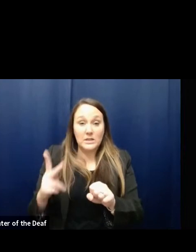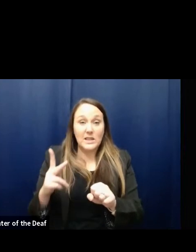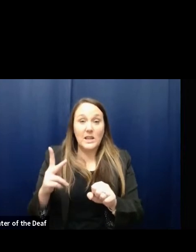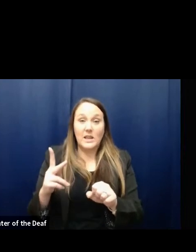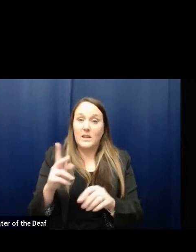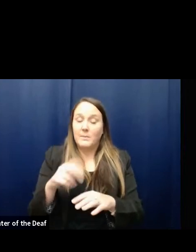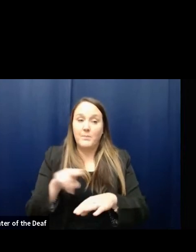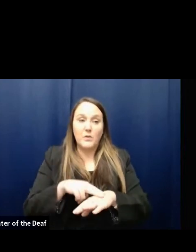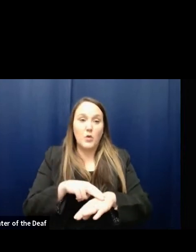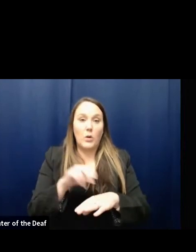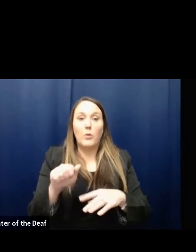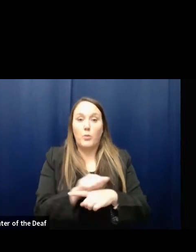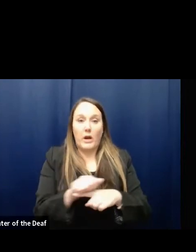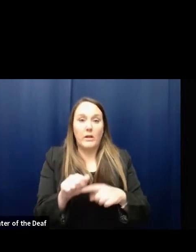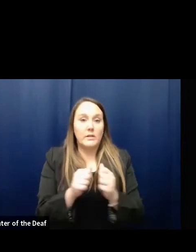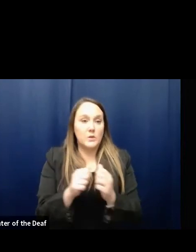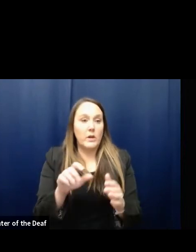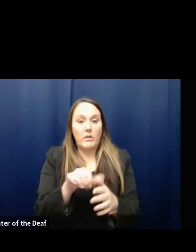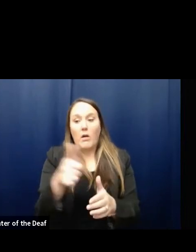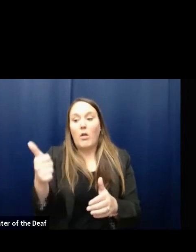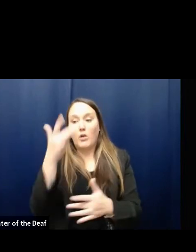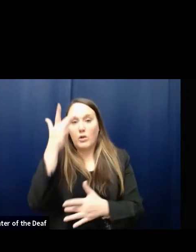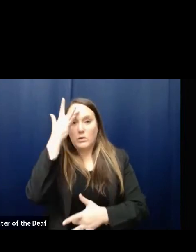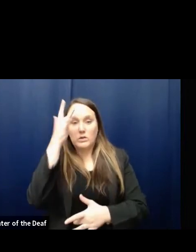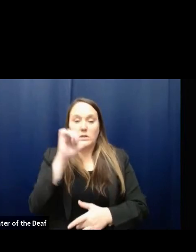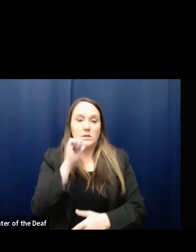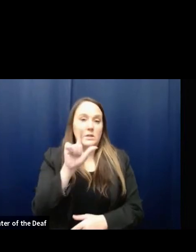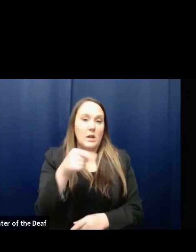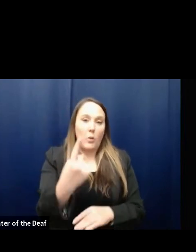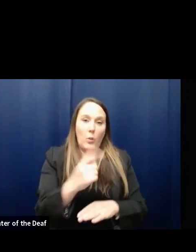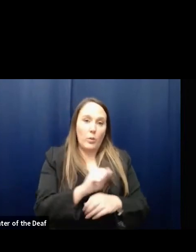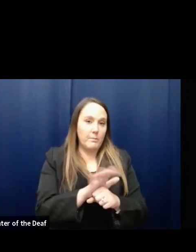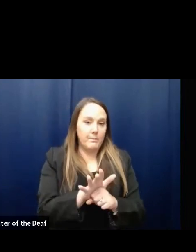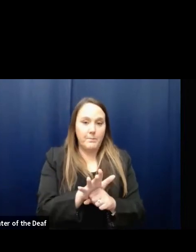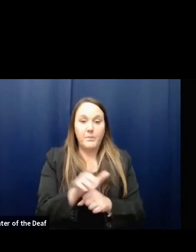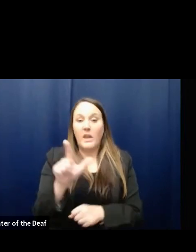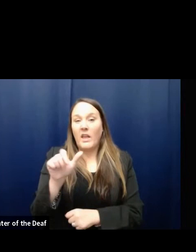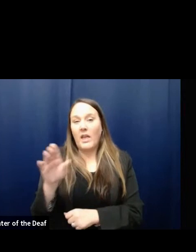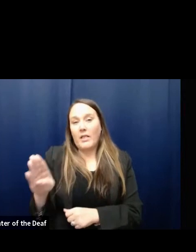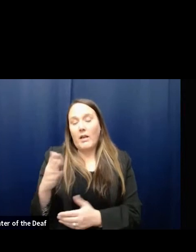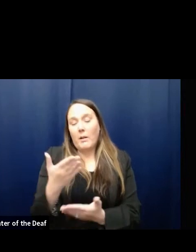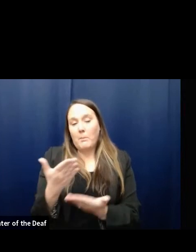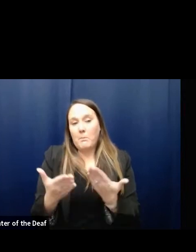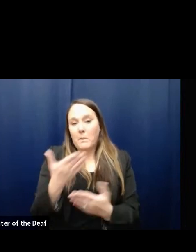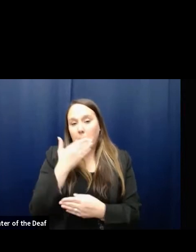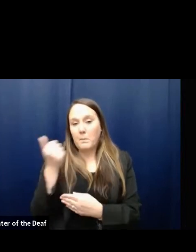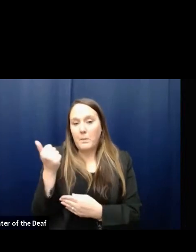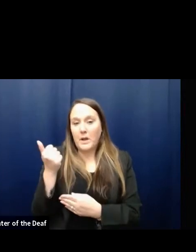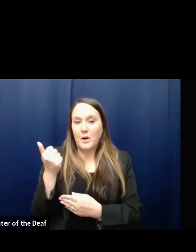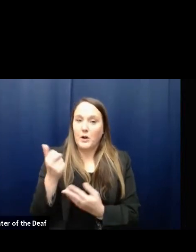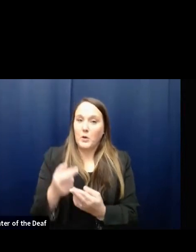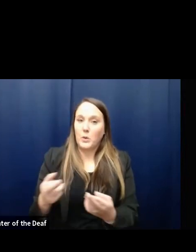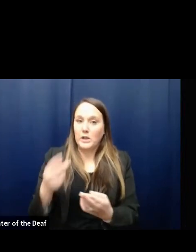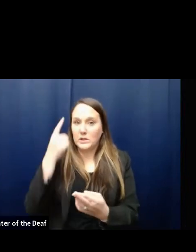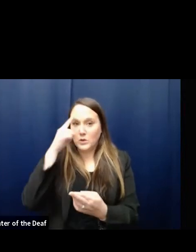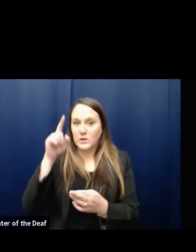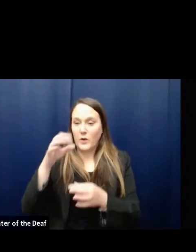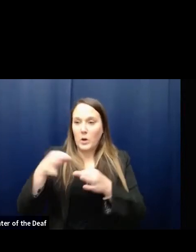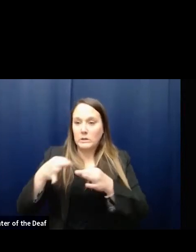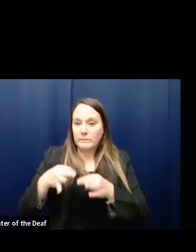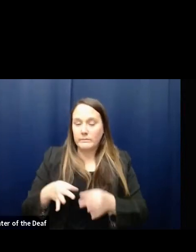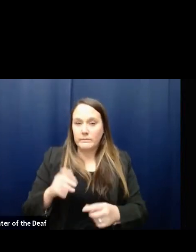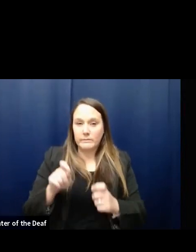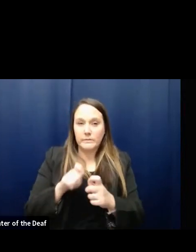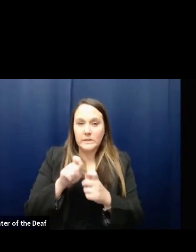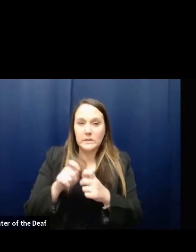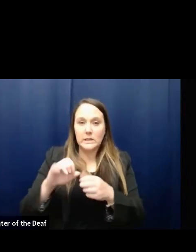just COVID. This isn't new for COVID. And a lab is probably a better resource for the details of how they run